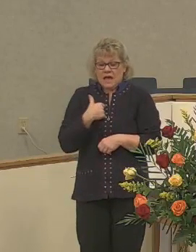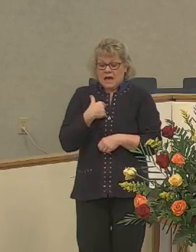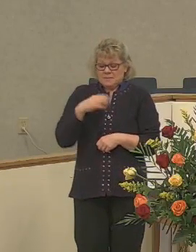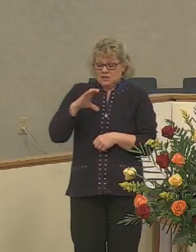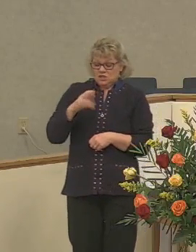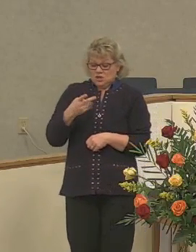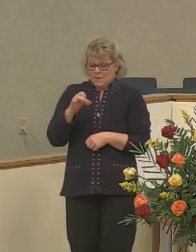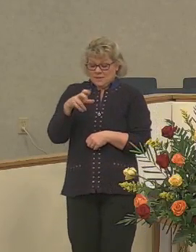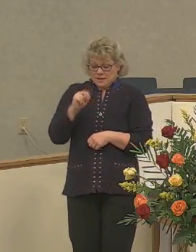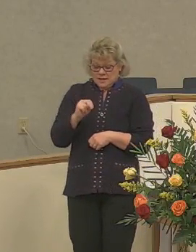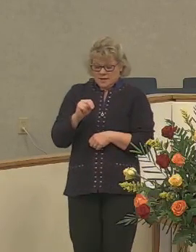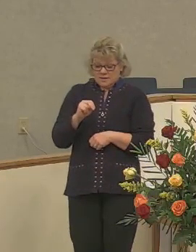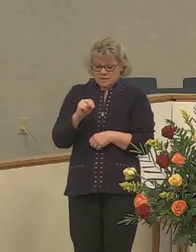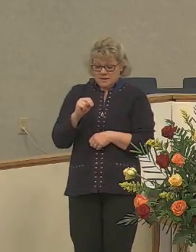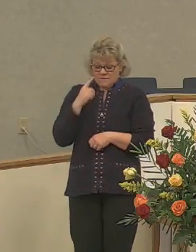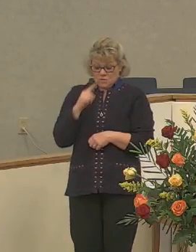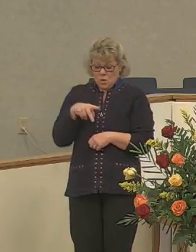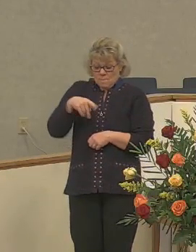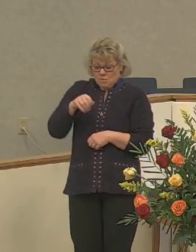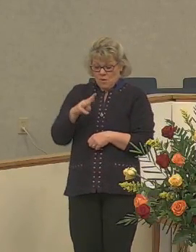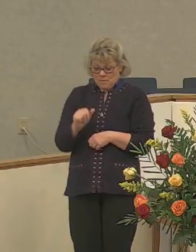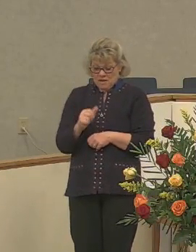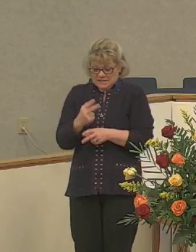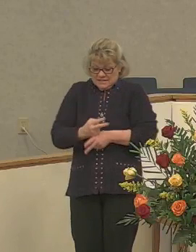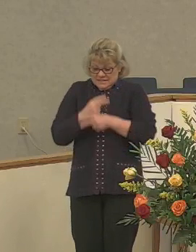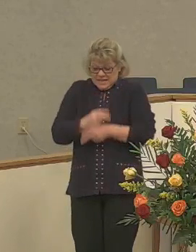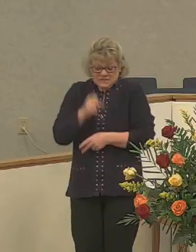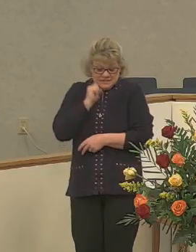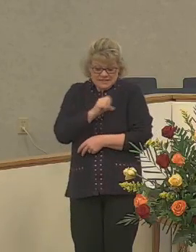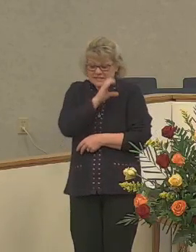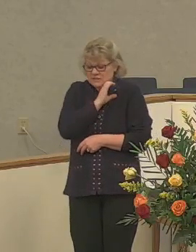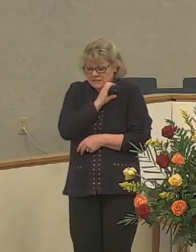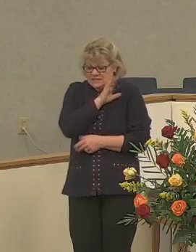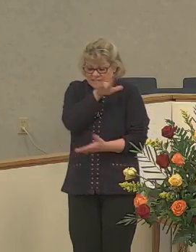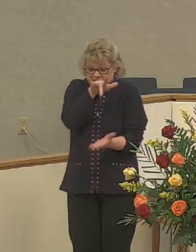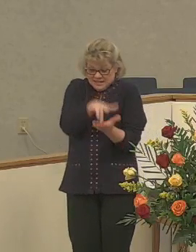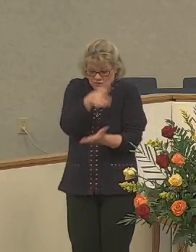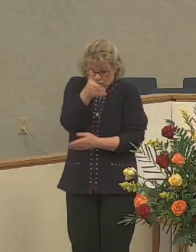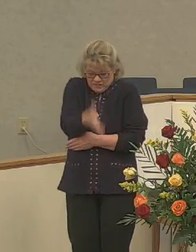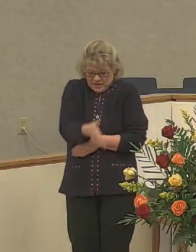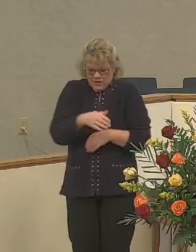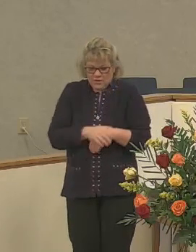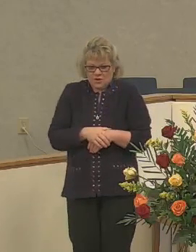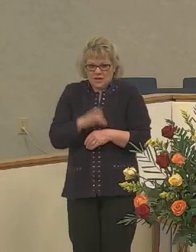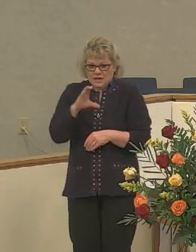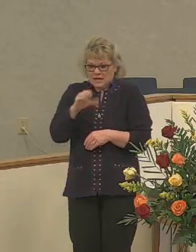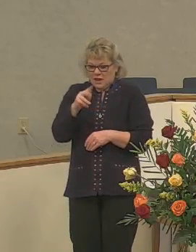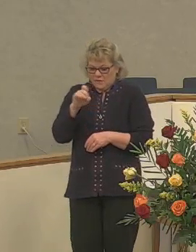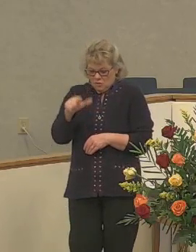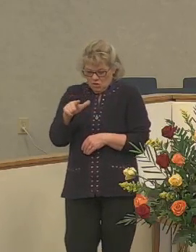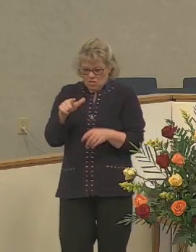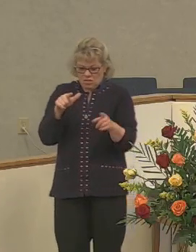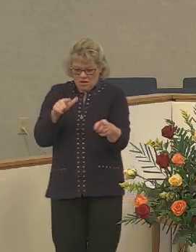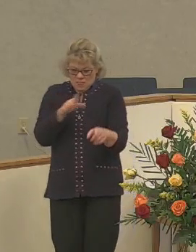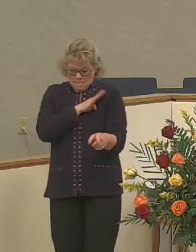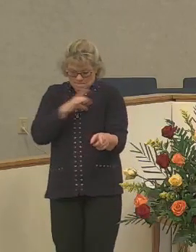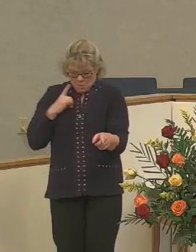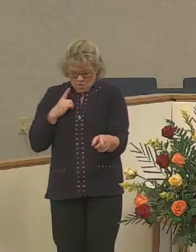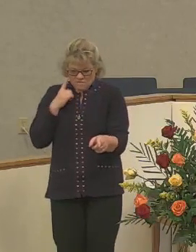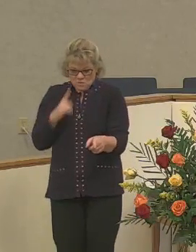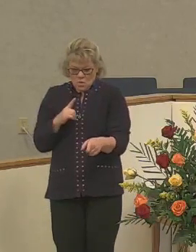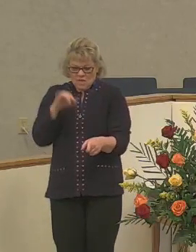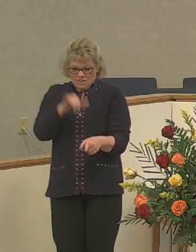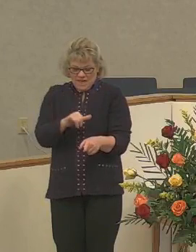in the city of Parma, mainly caring for the seniors of the Parma Senior Center. Carolyn and I have been on the board of the